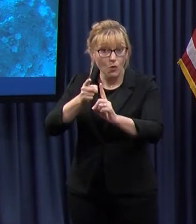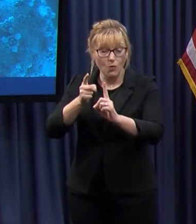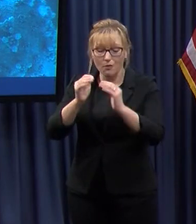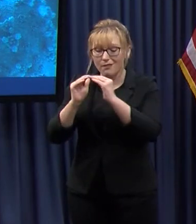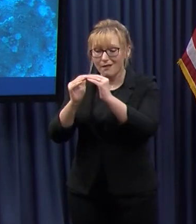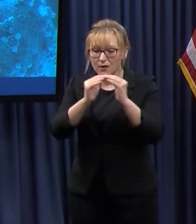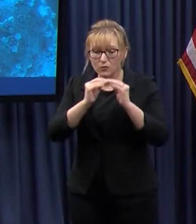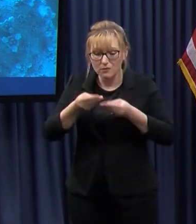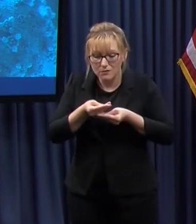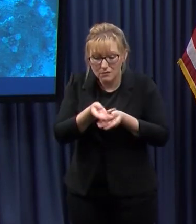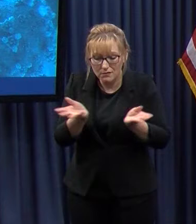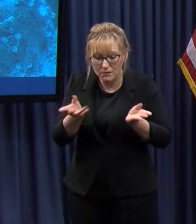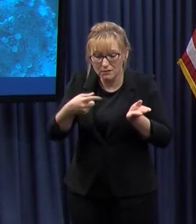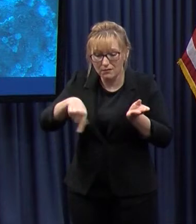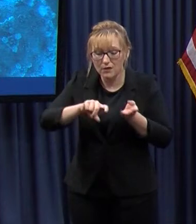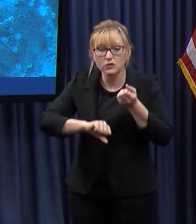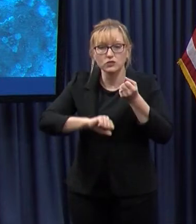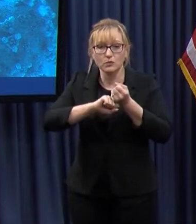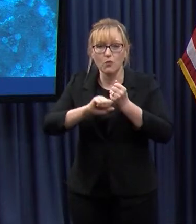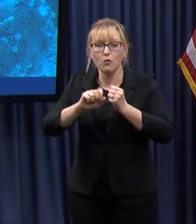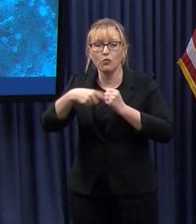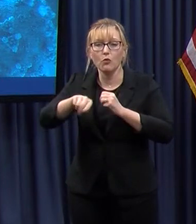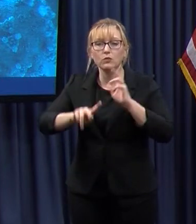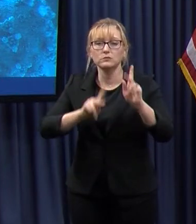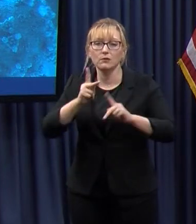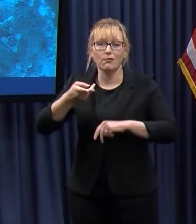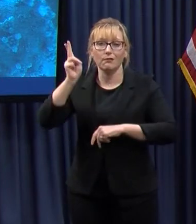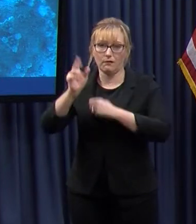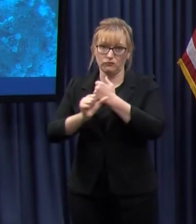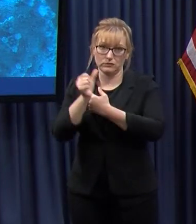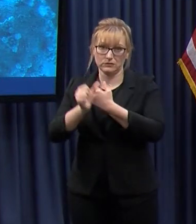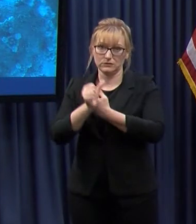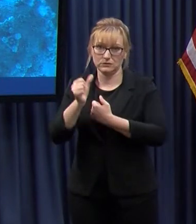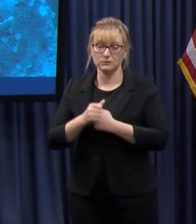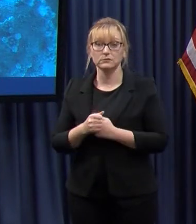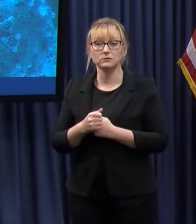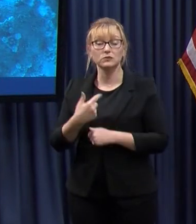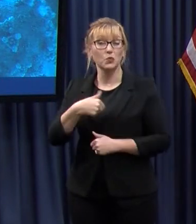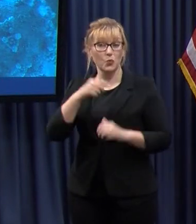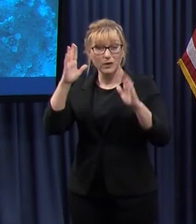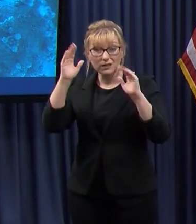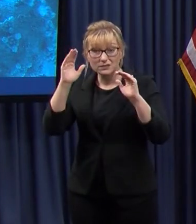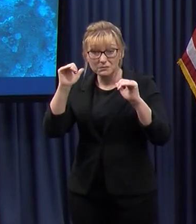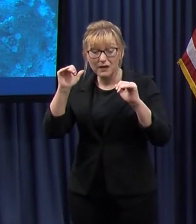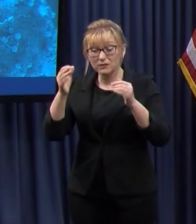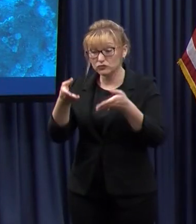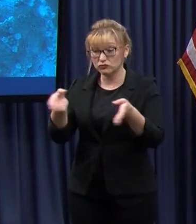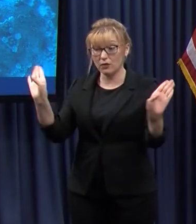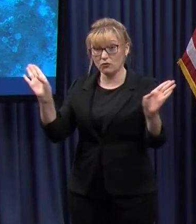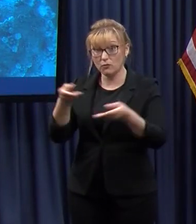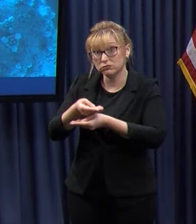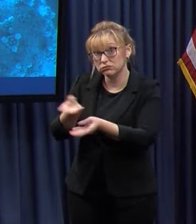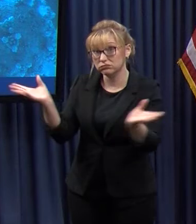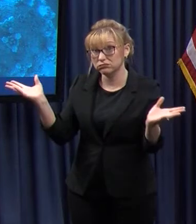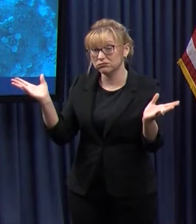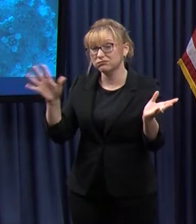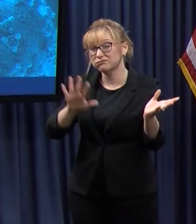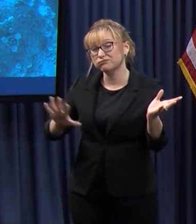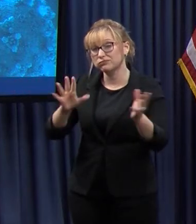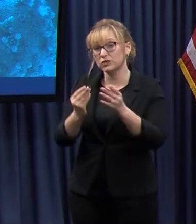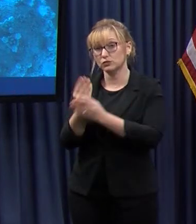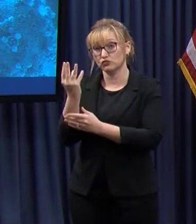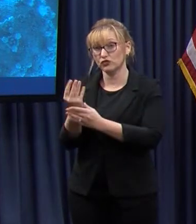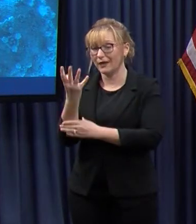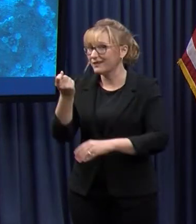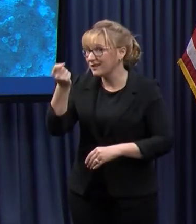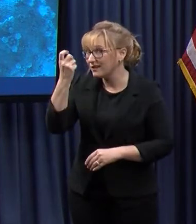allocation that supports people who are at highest risk. We anticipate that it will be available for the general public by spring,